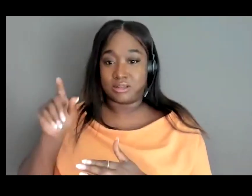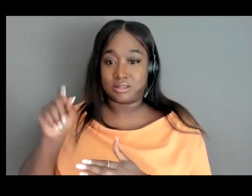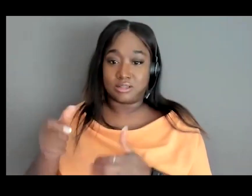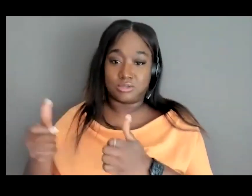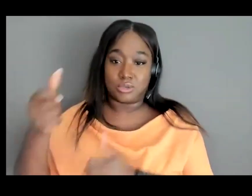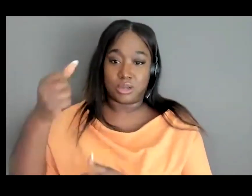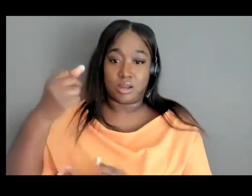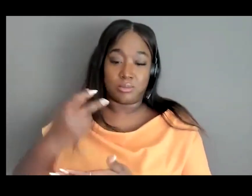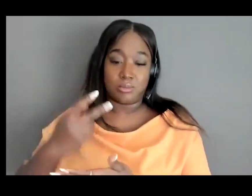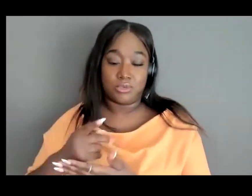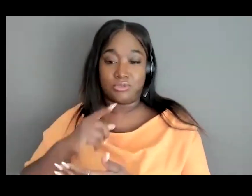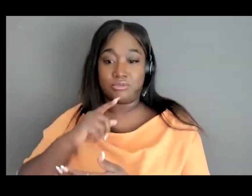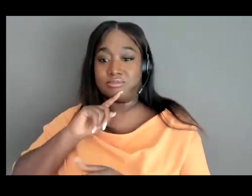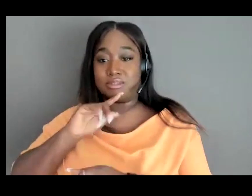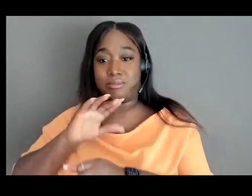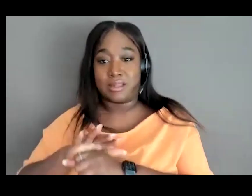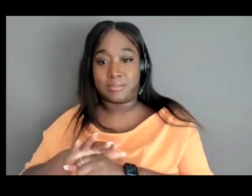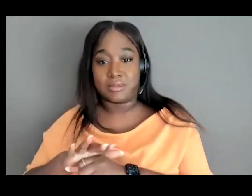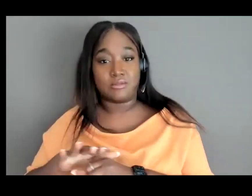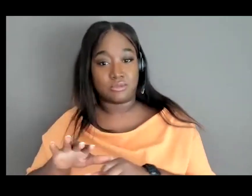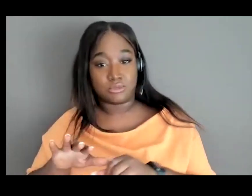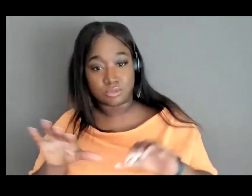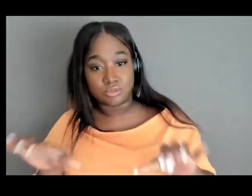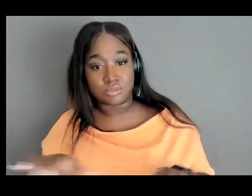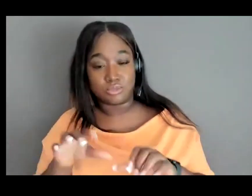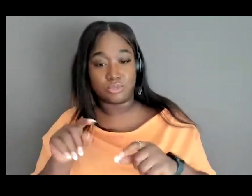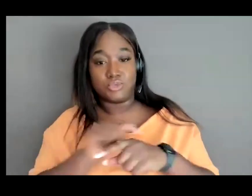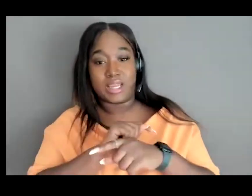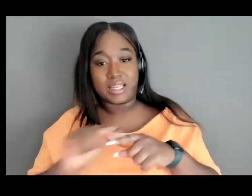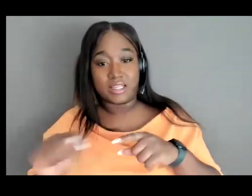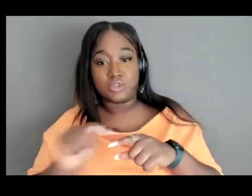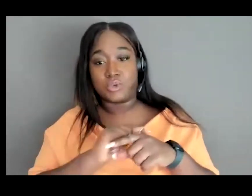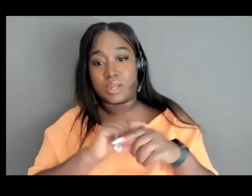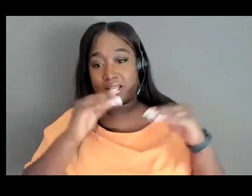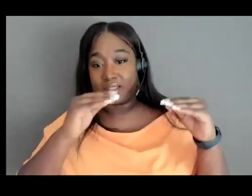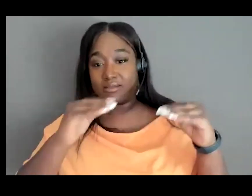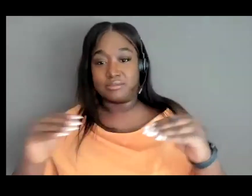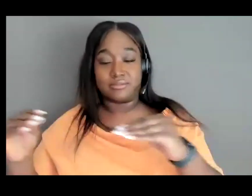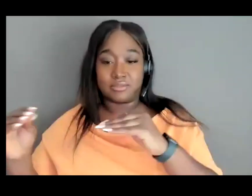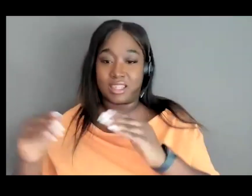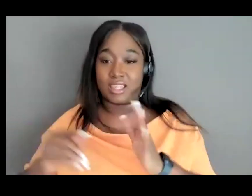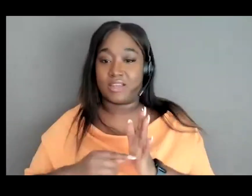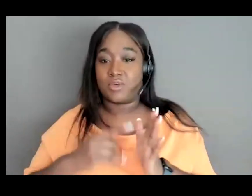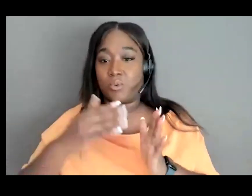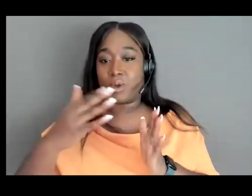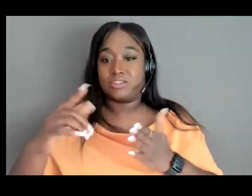training, and a periodic check of your personnel on the street to ensure compliance.